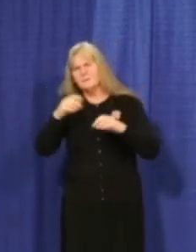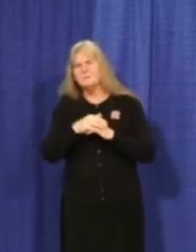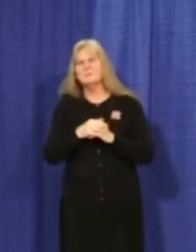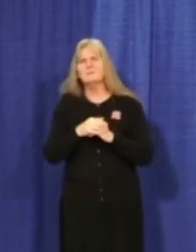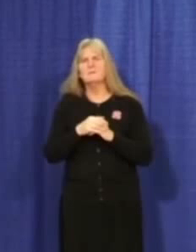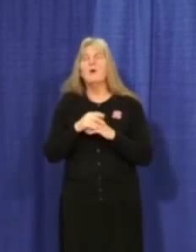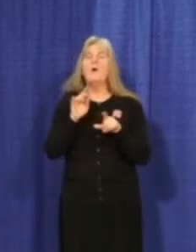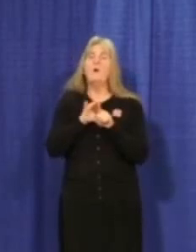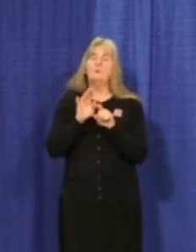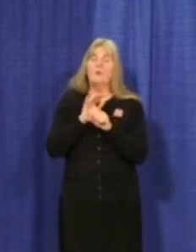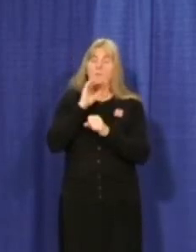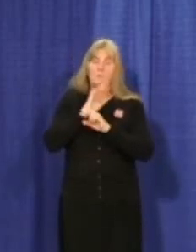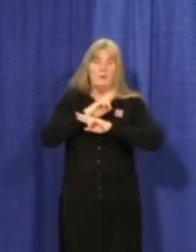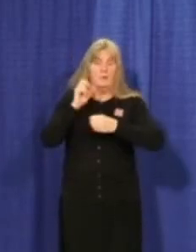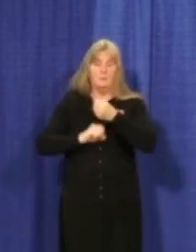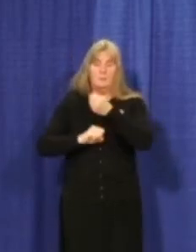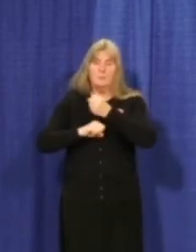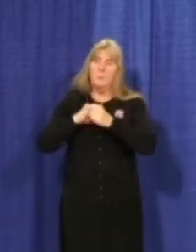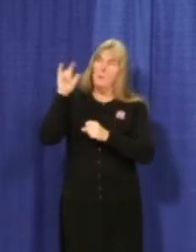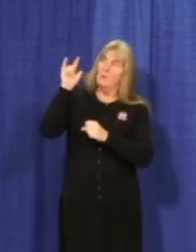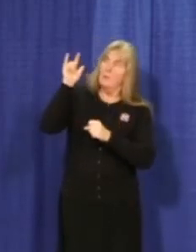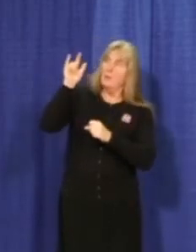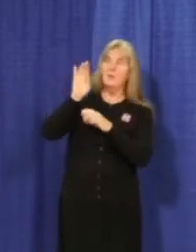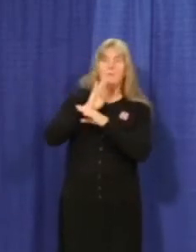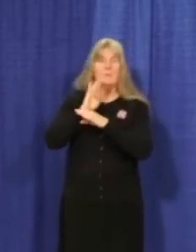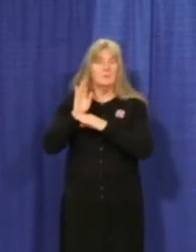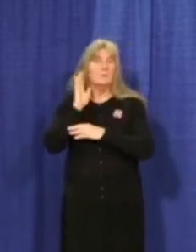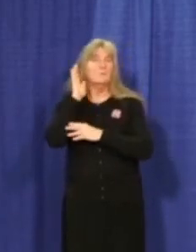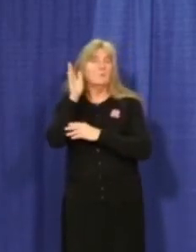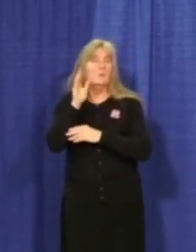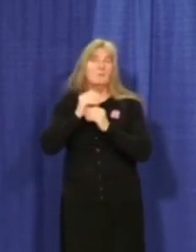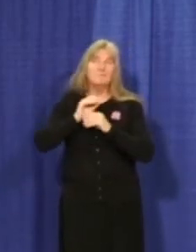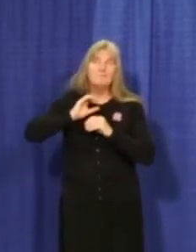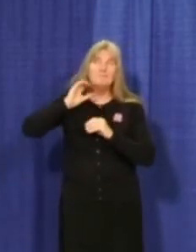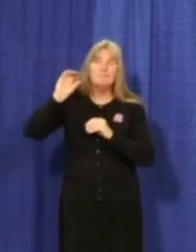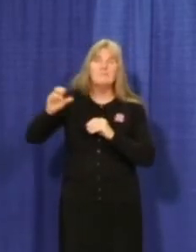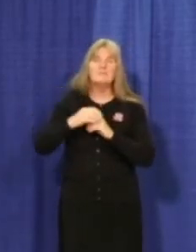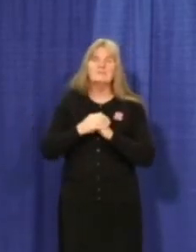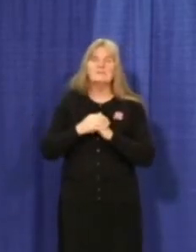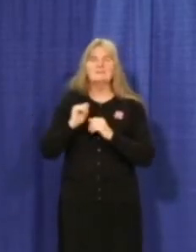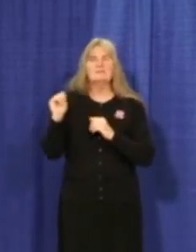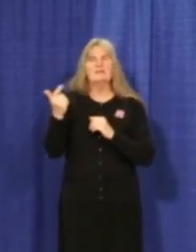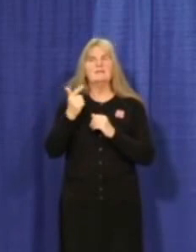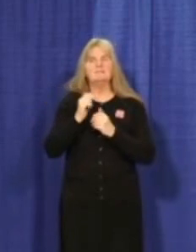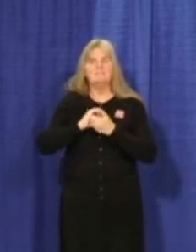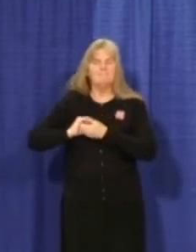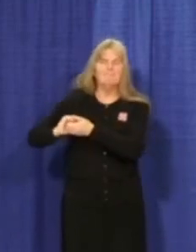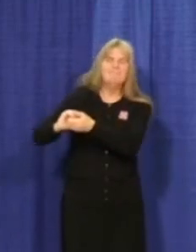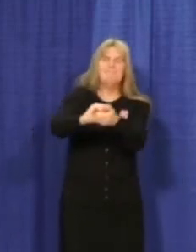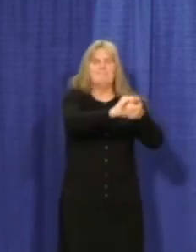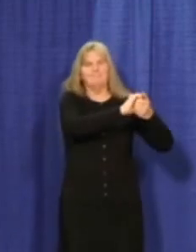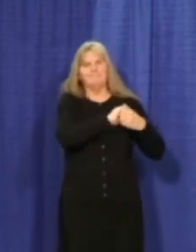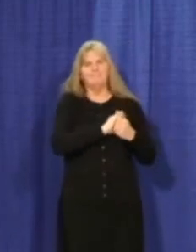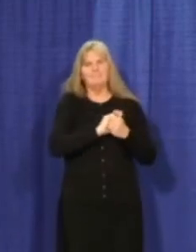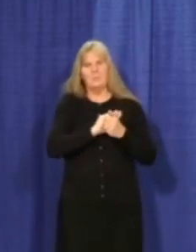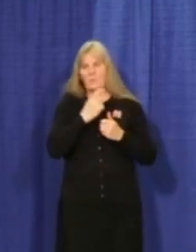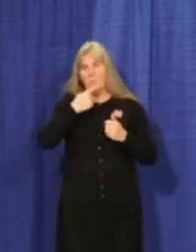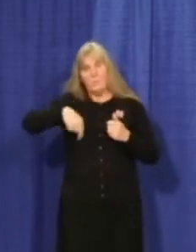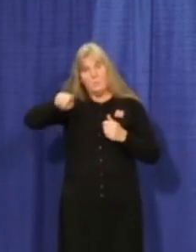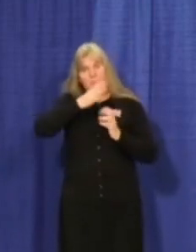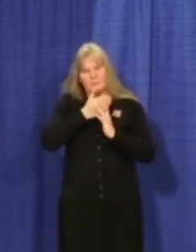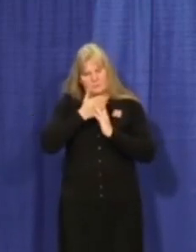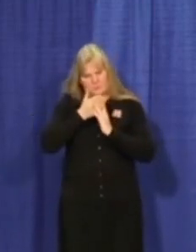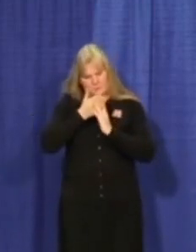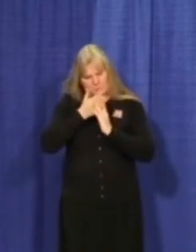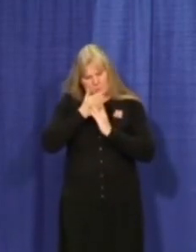Yukon's aviation industry in the coming days. We are all in this together, and together we will get through this.